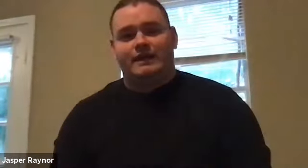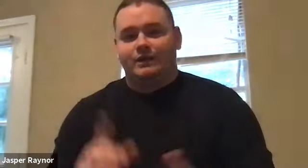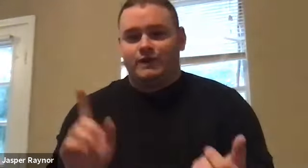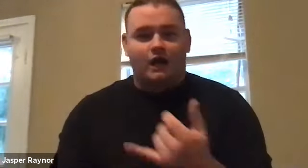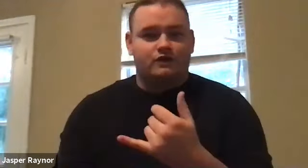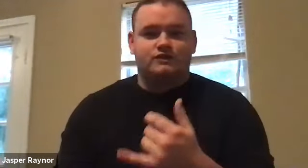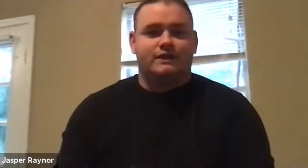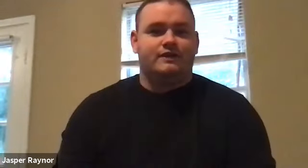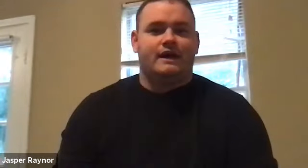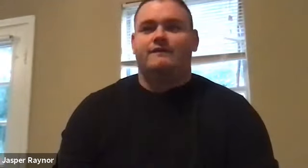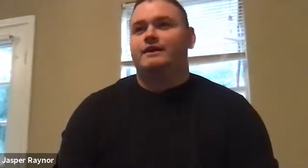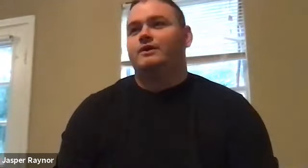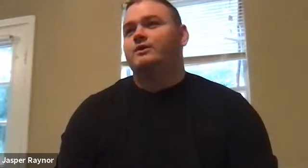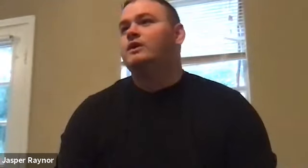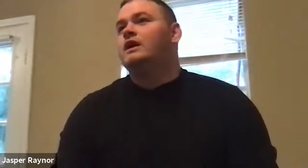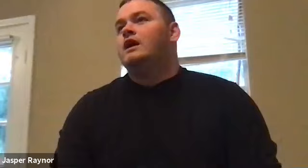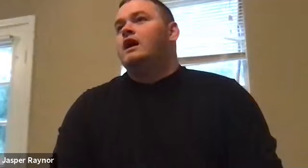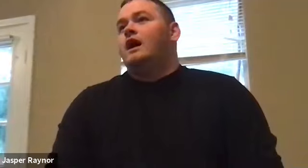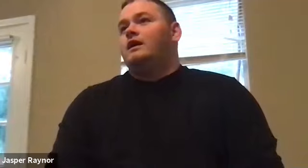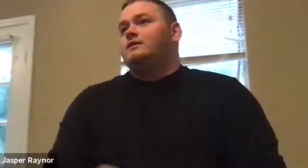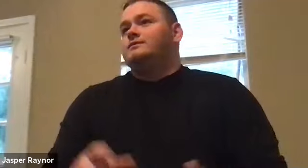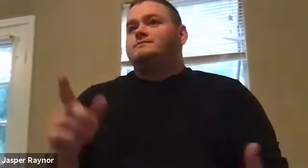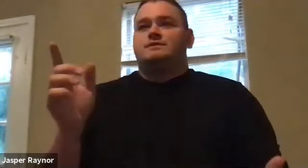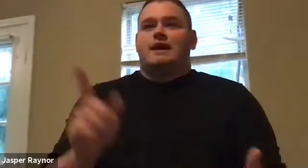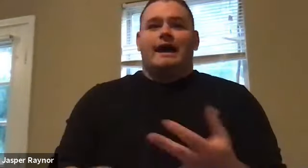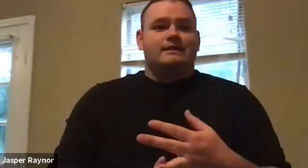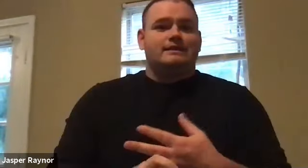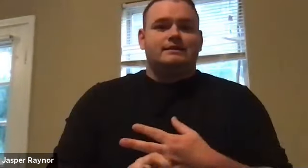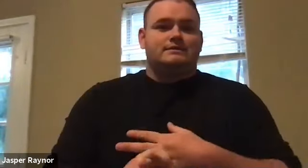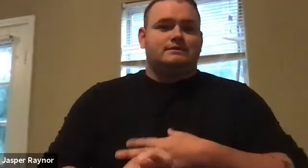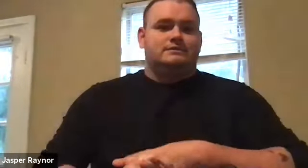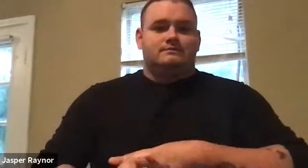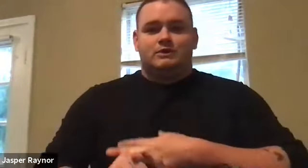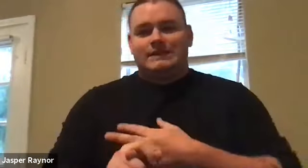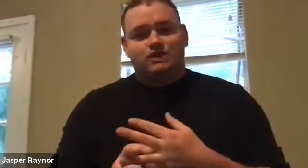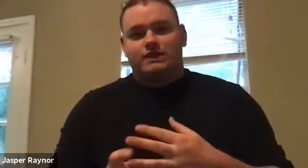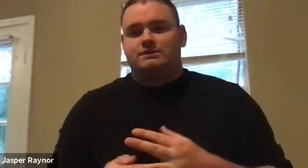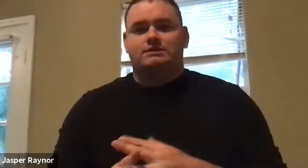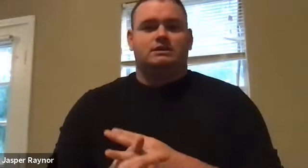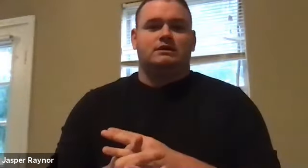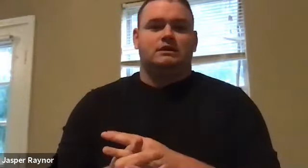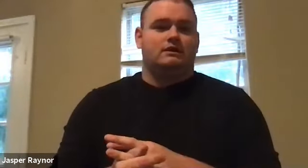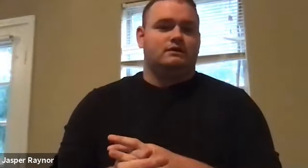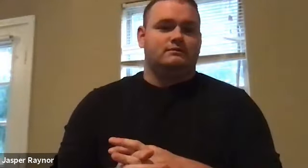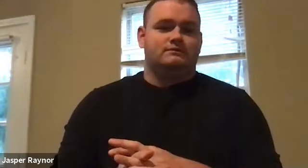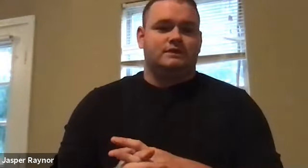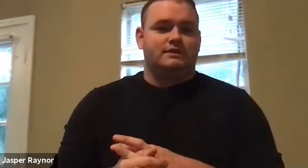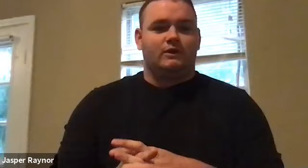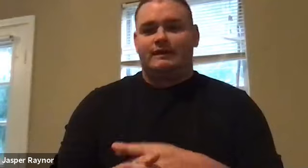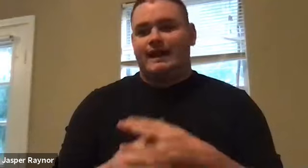know doctors that are deaf. I know athletes, musicians. The only thing I